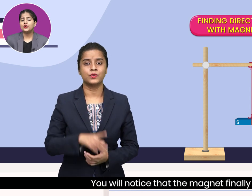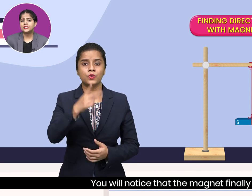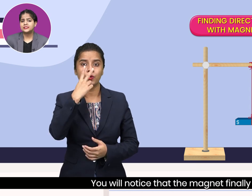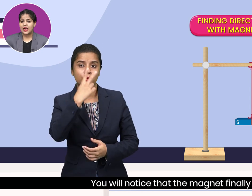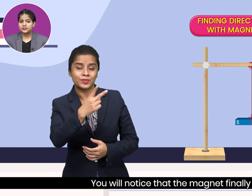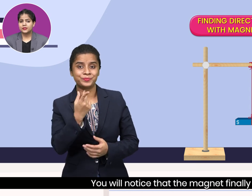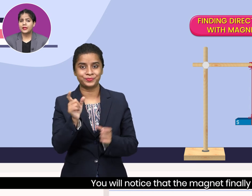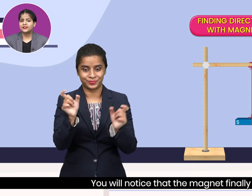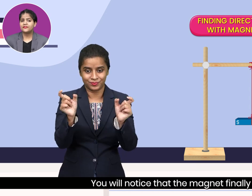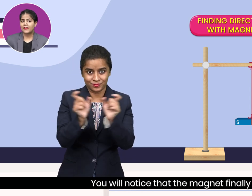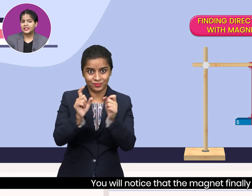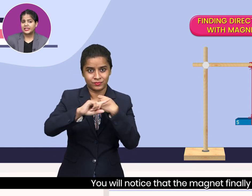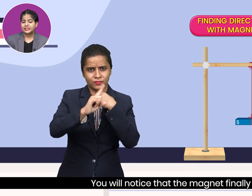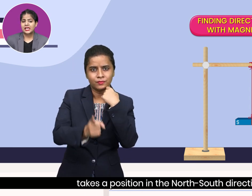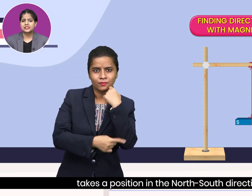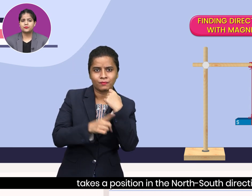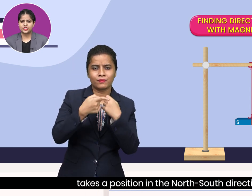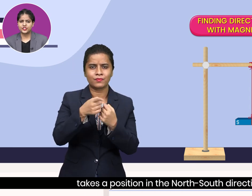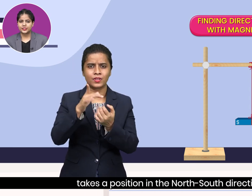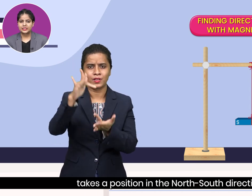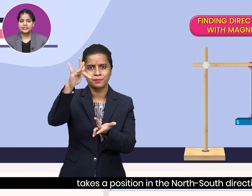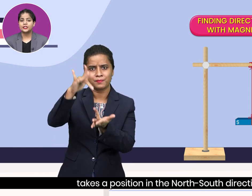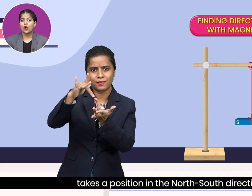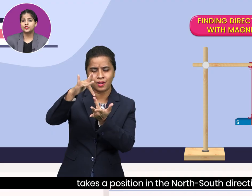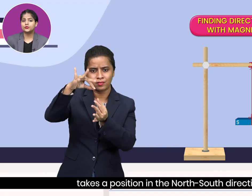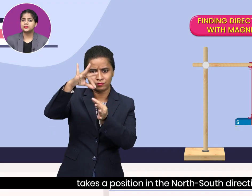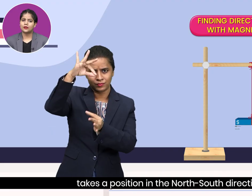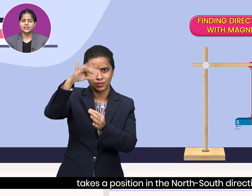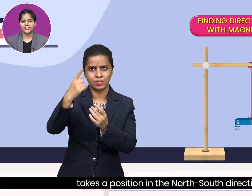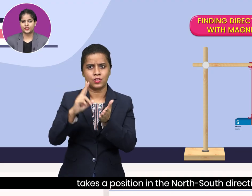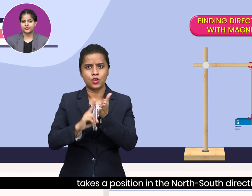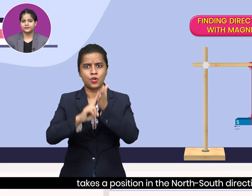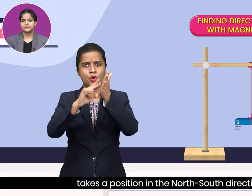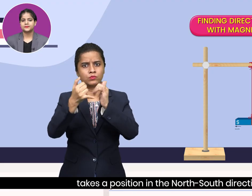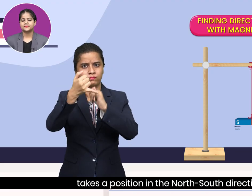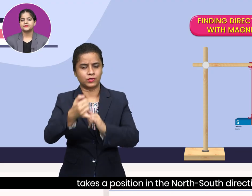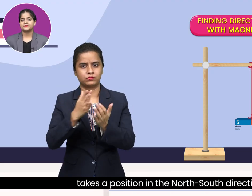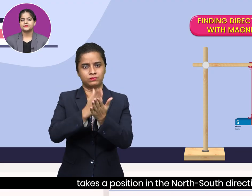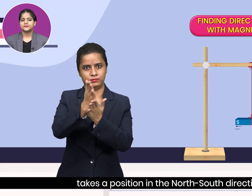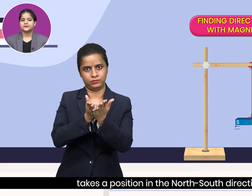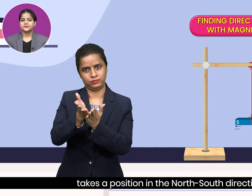You will notice that the magnet finally takes a position in the north-south direction.